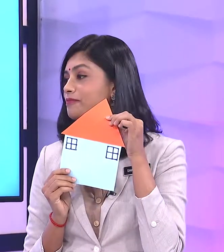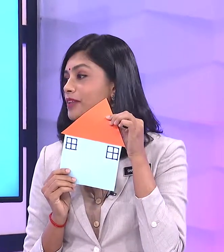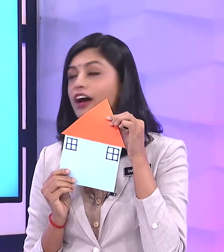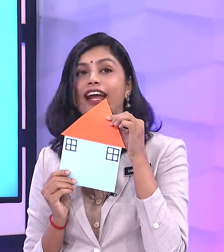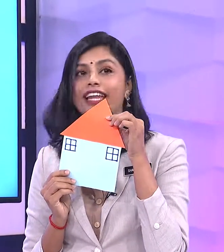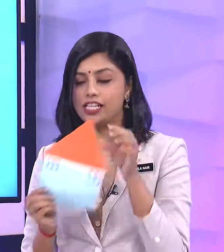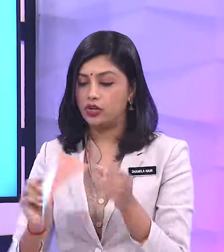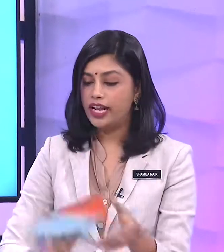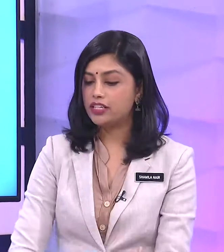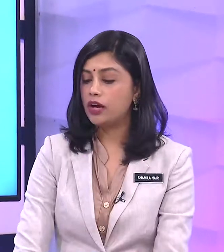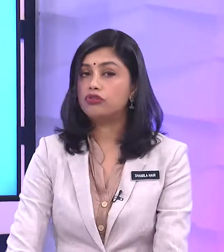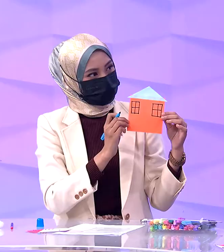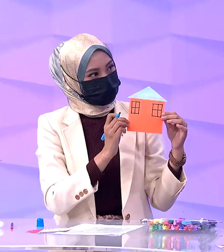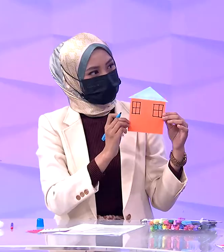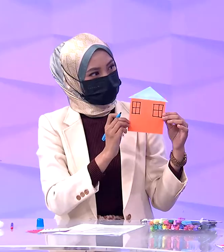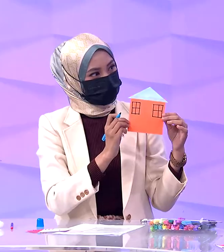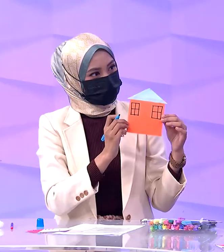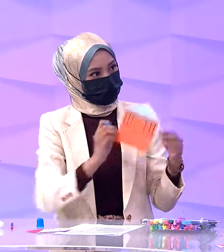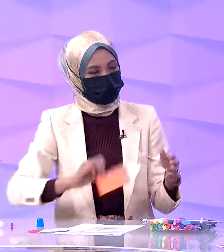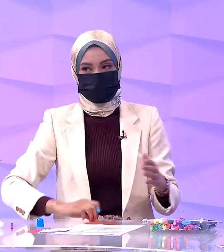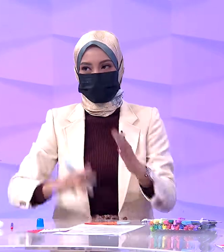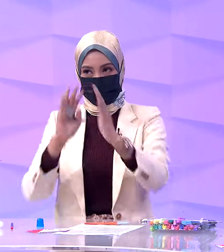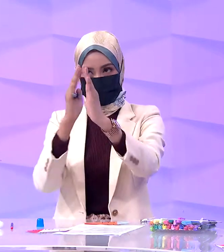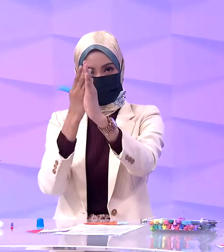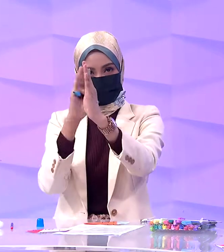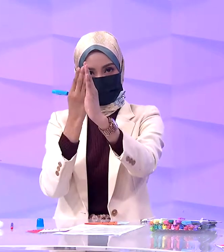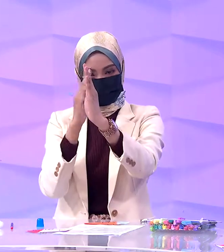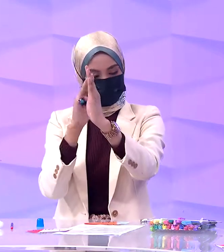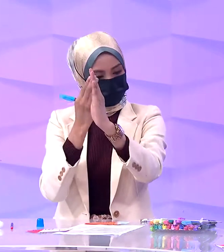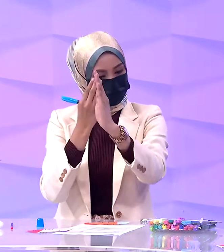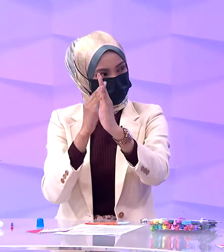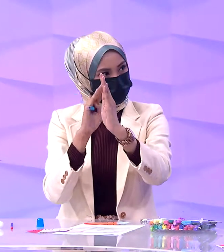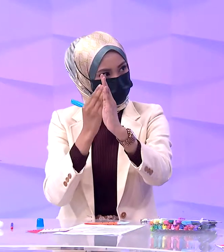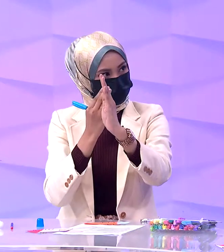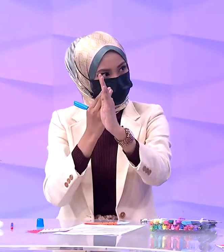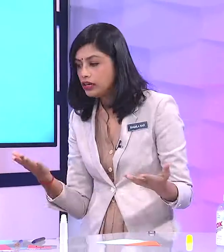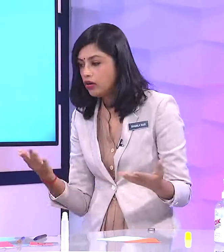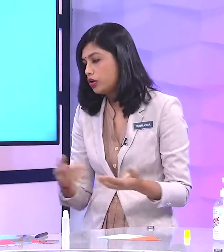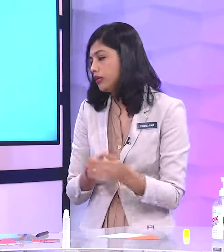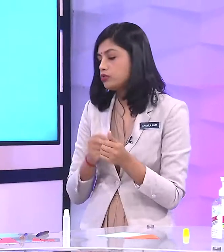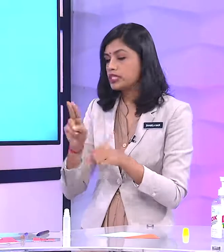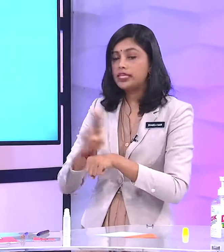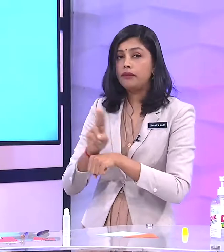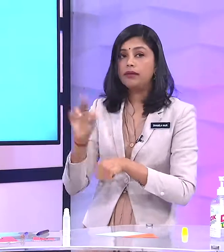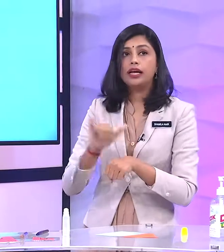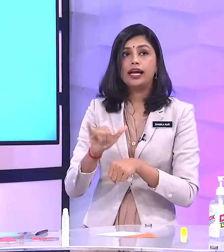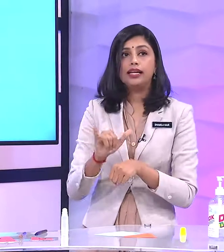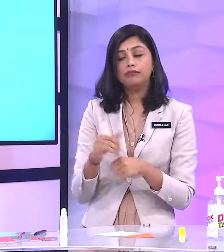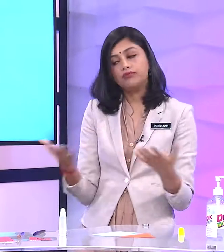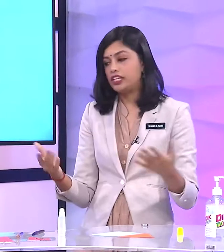All right, so let's now draw the door. The door. Yes, you can change your color or you want to use the same color, that is fine.